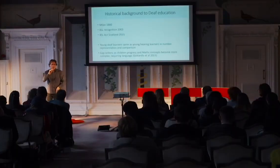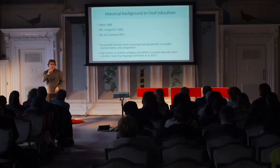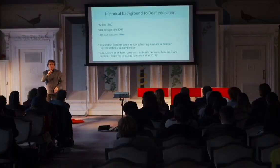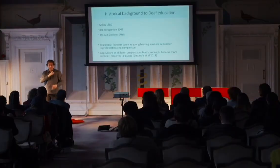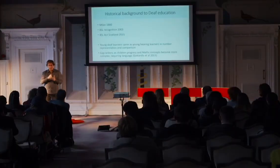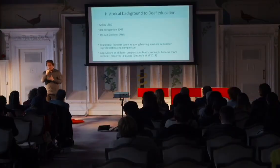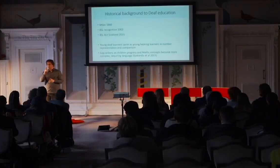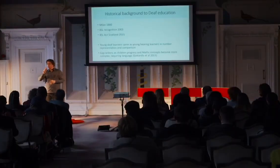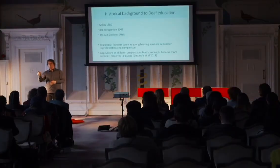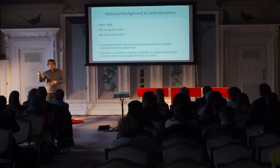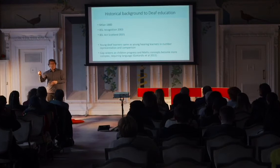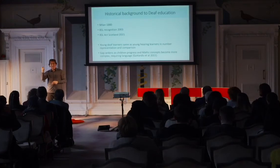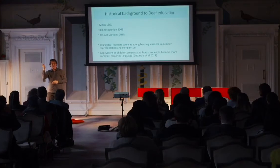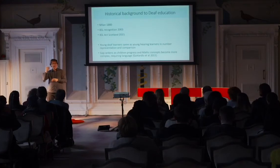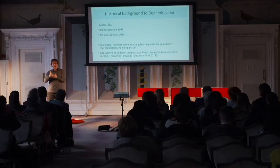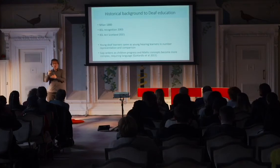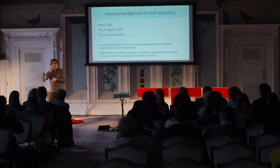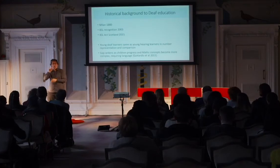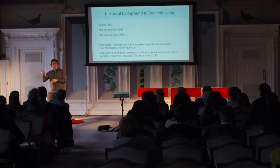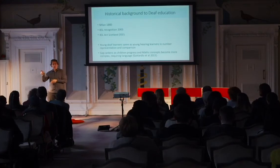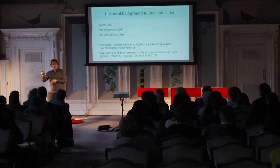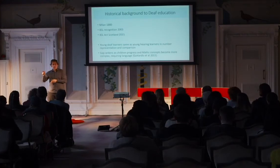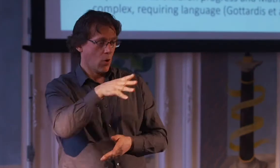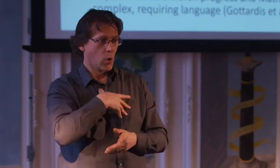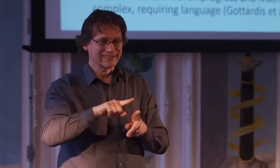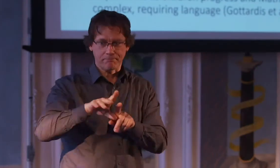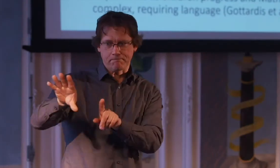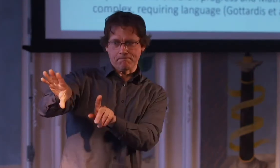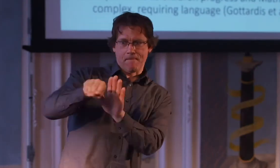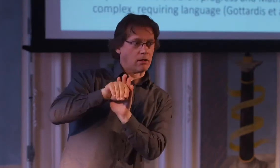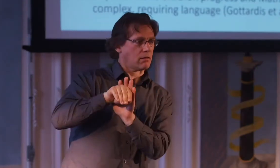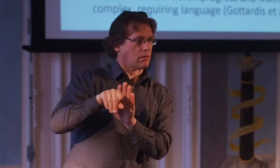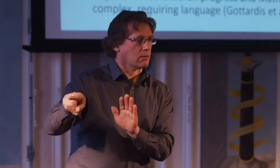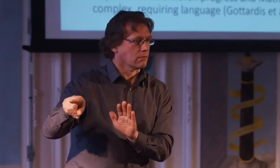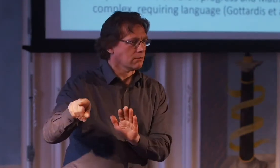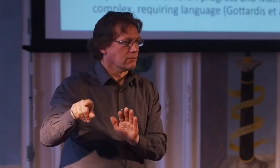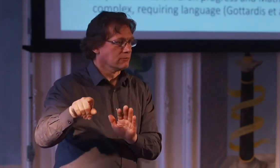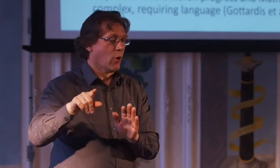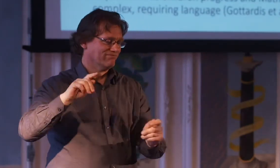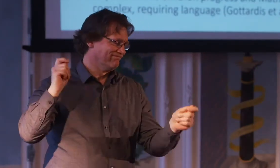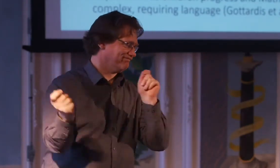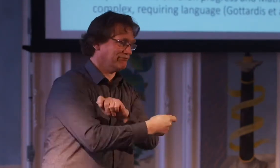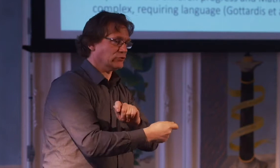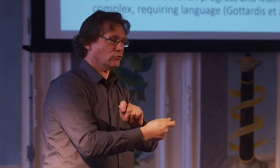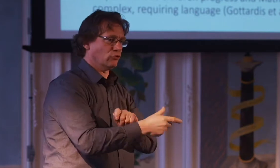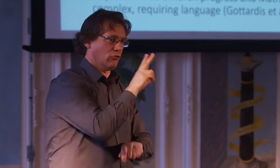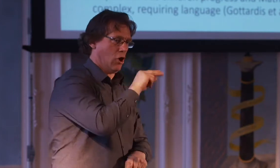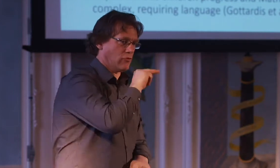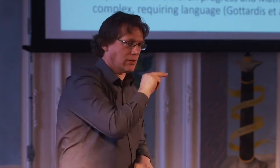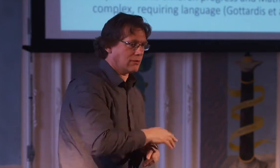conference in Milan that banned sign language in the education of the deaf, and only oral methods had to be used. They had